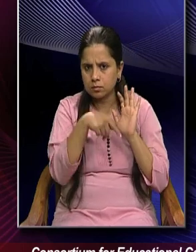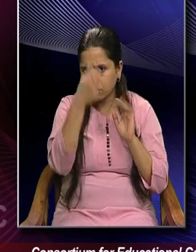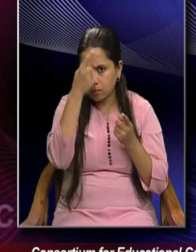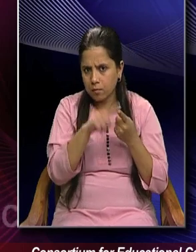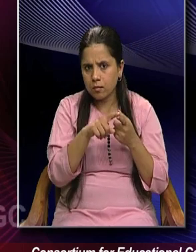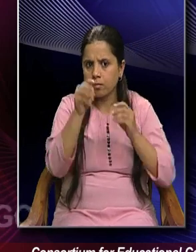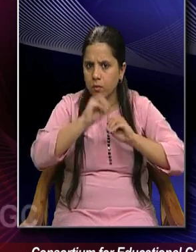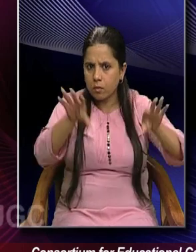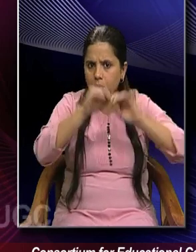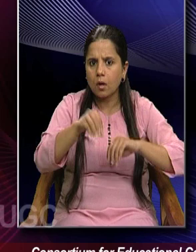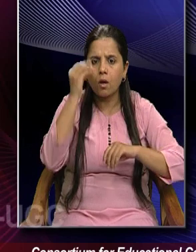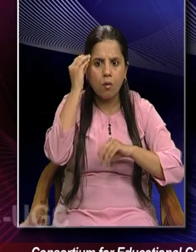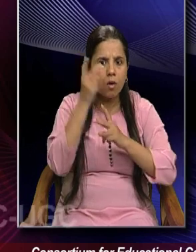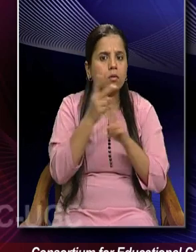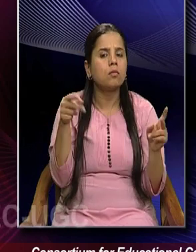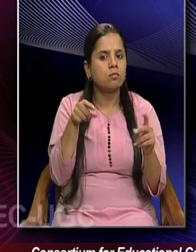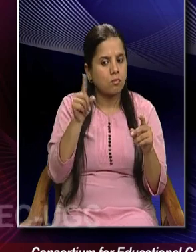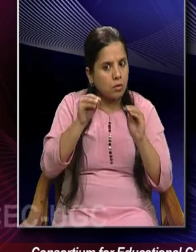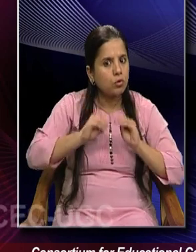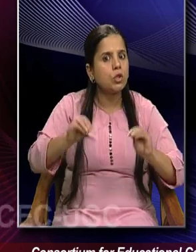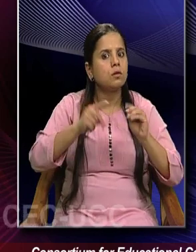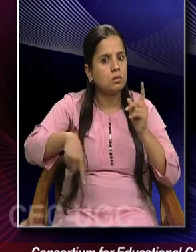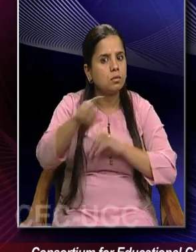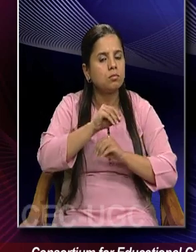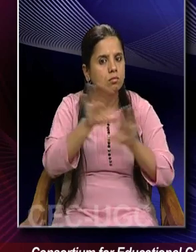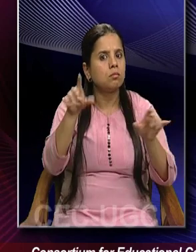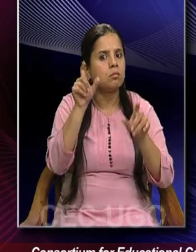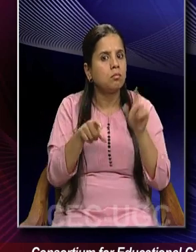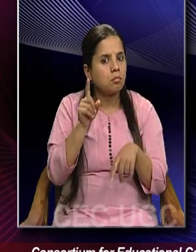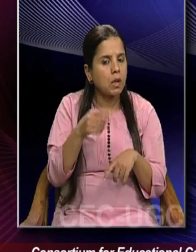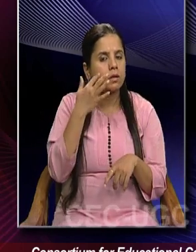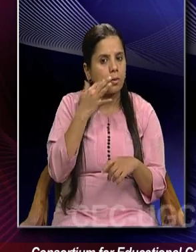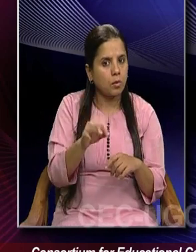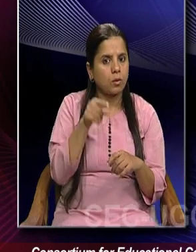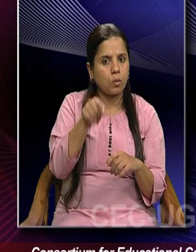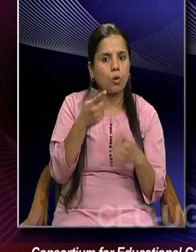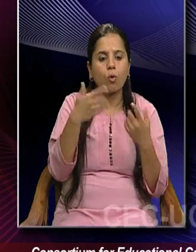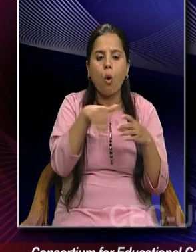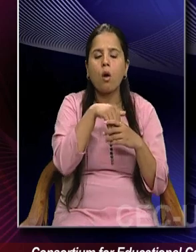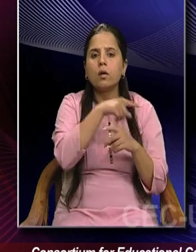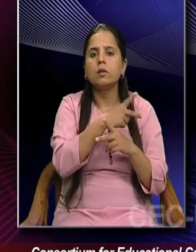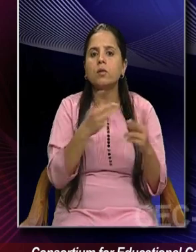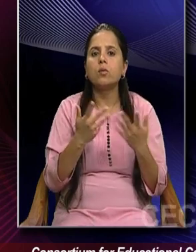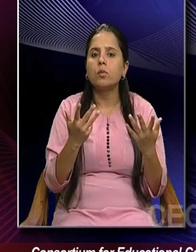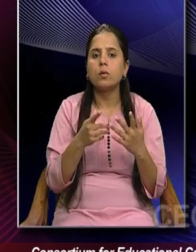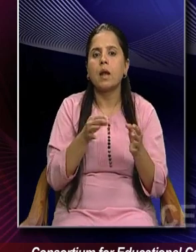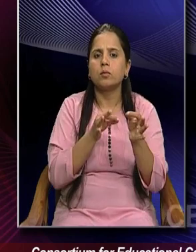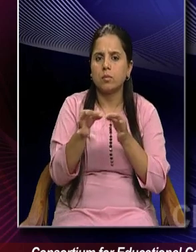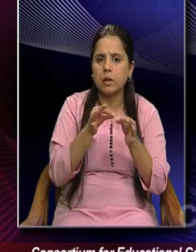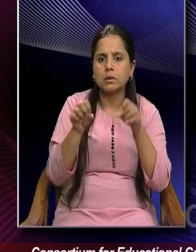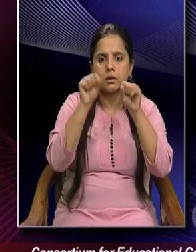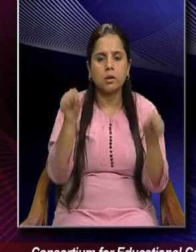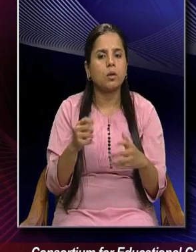the audience. You have to educate, inform the audience with the context and explain